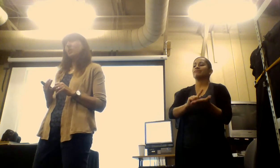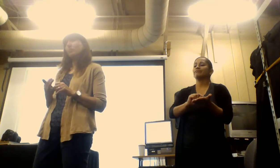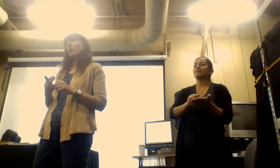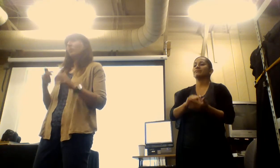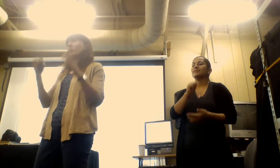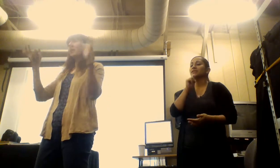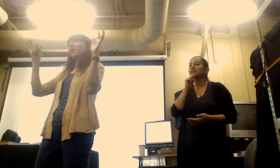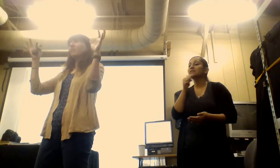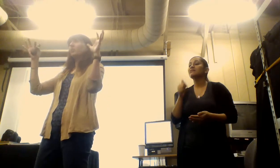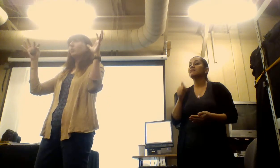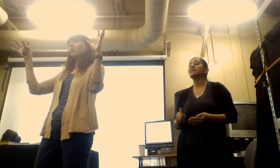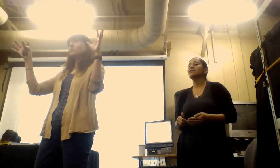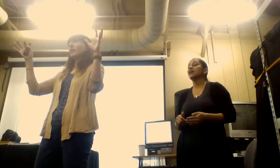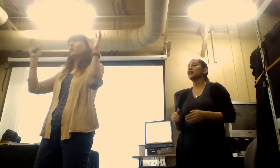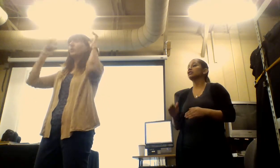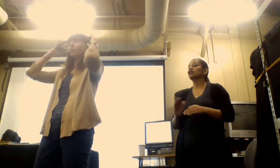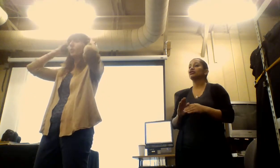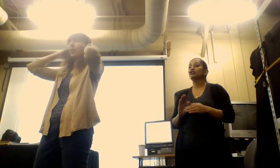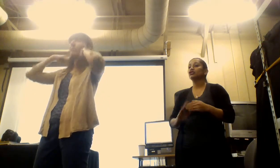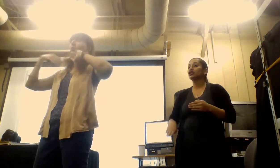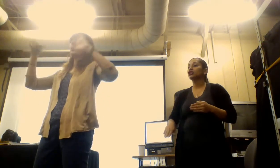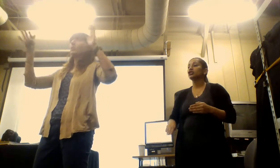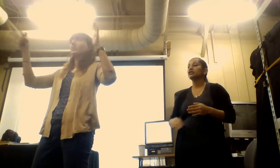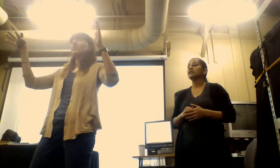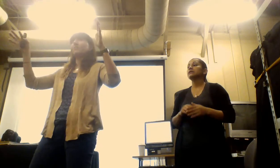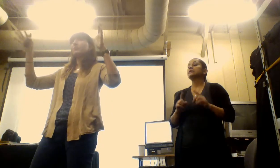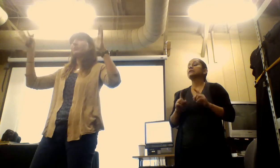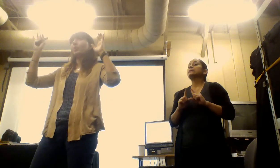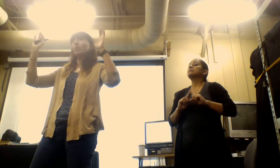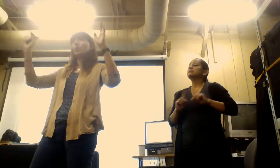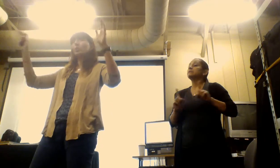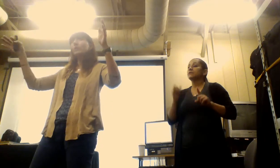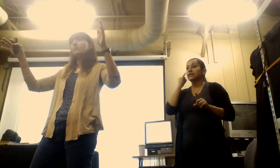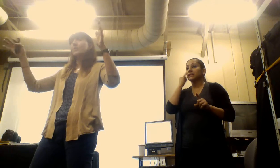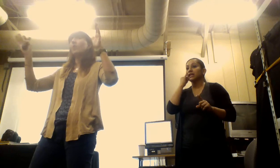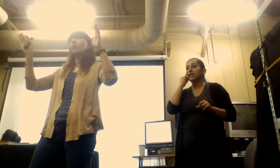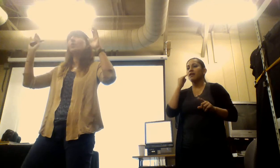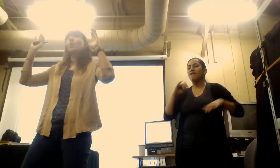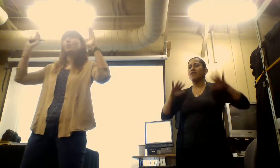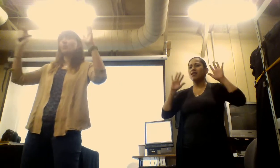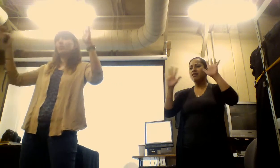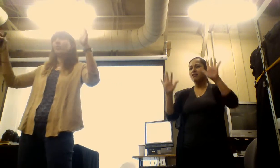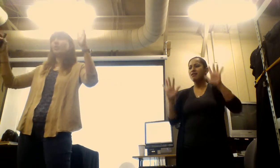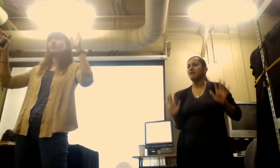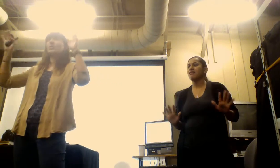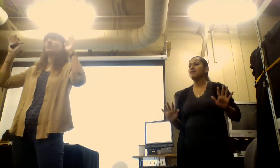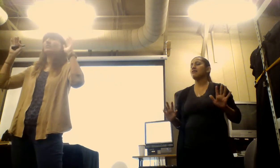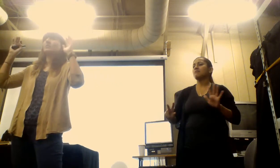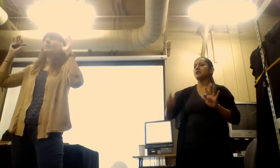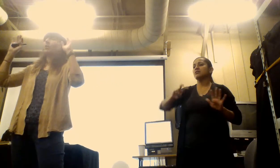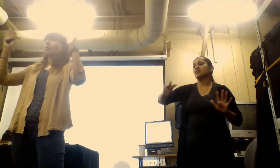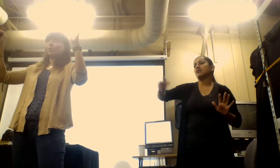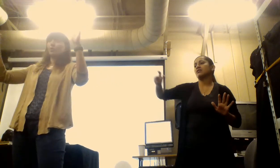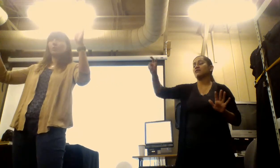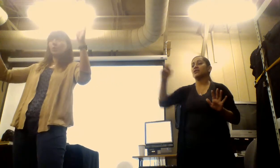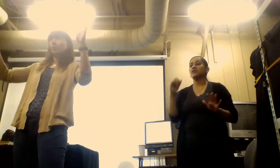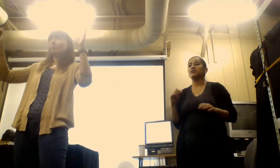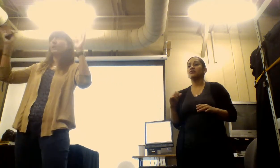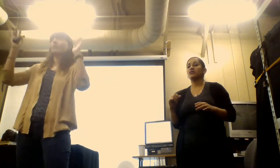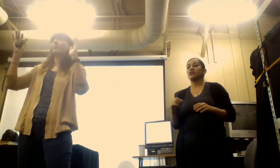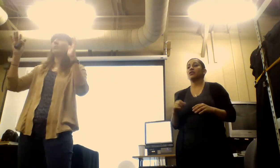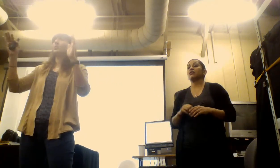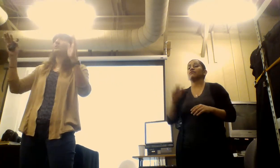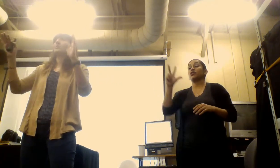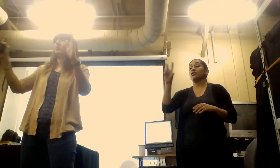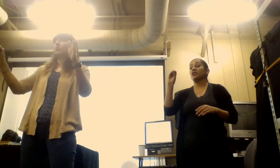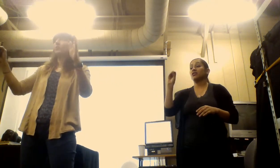not cheap, but again, if you whittle down, you have your amazing adventure and you whittle down your 30 images or your